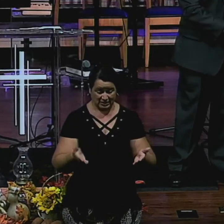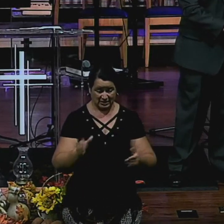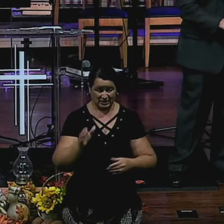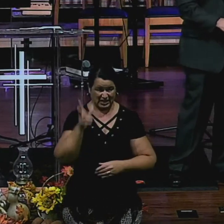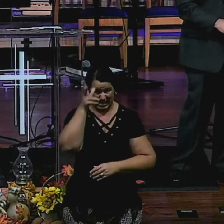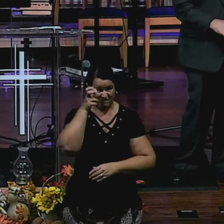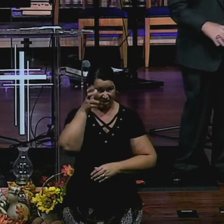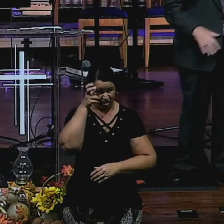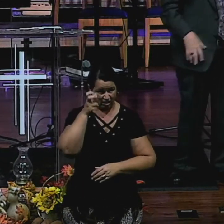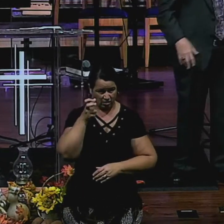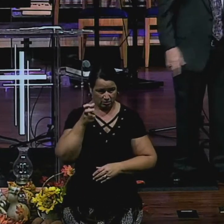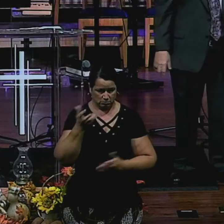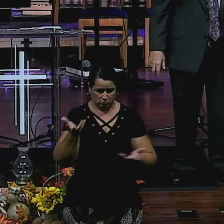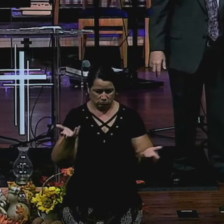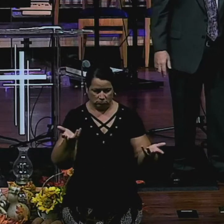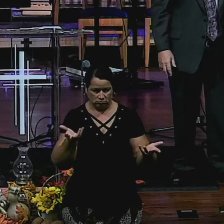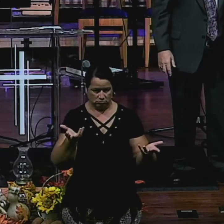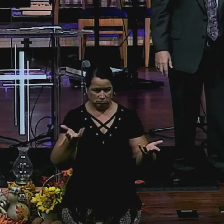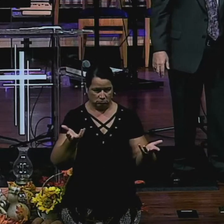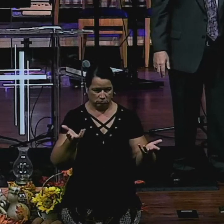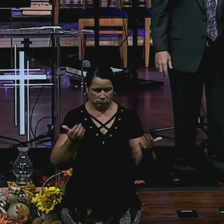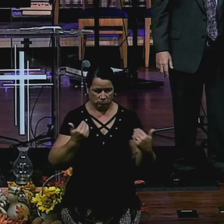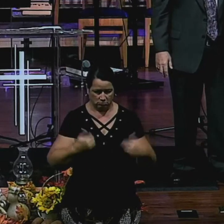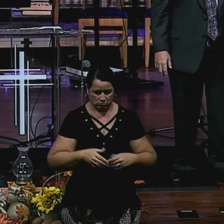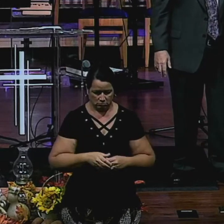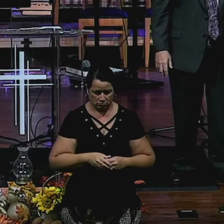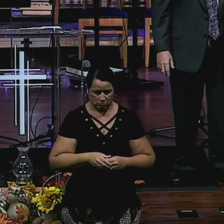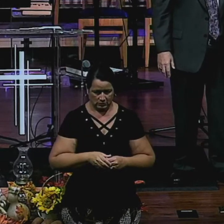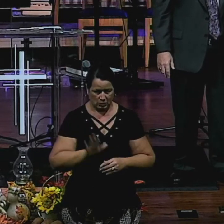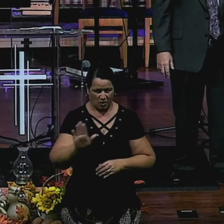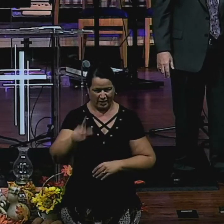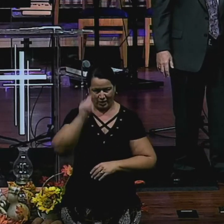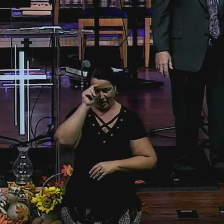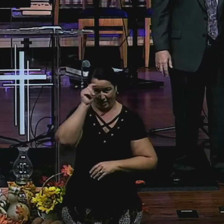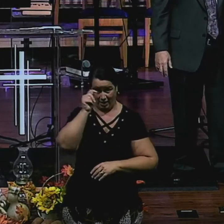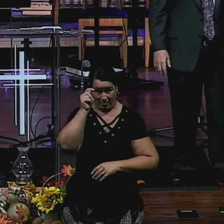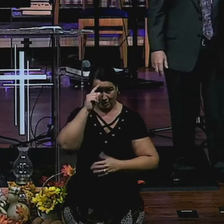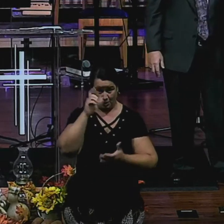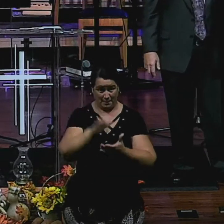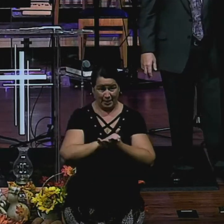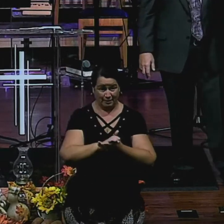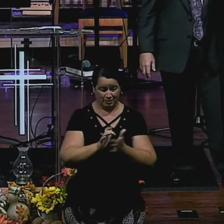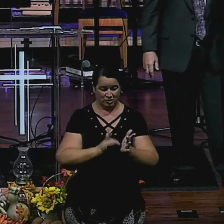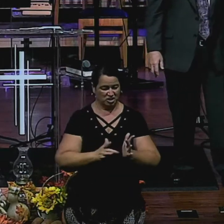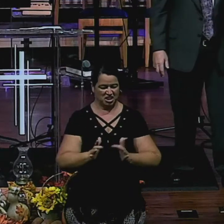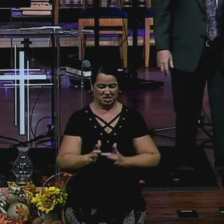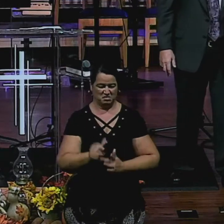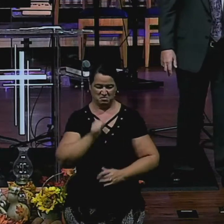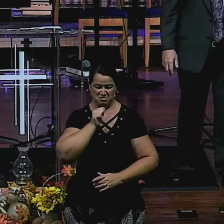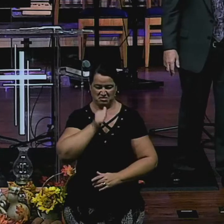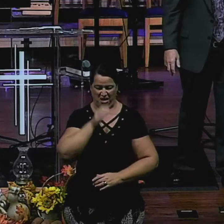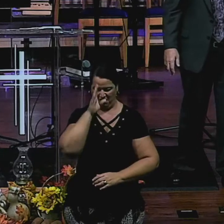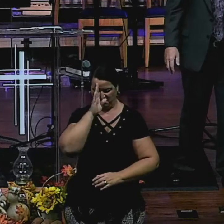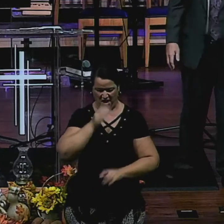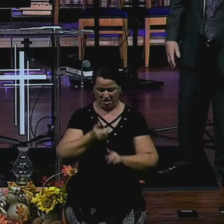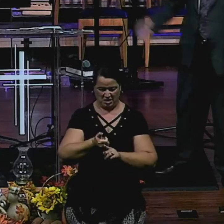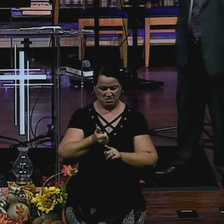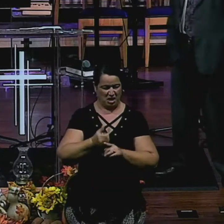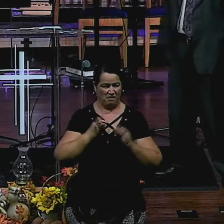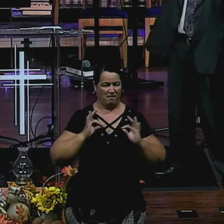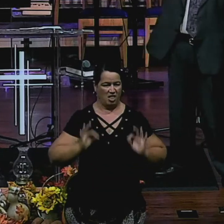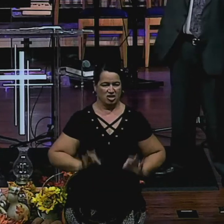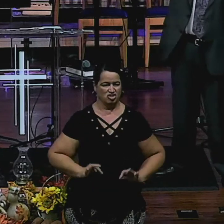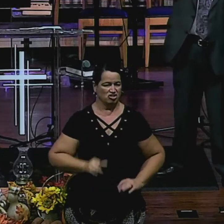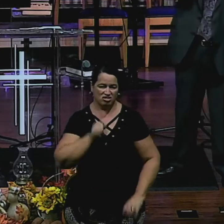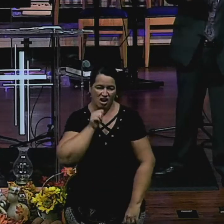evil. Therefore, they even had this wigged out theology that said Jesus wasn't God in the flesh. But at his